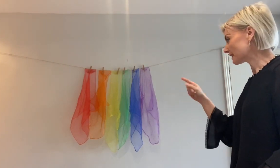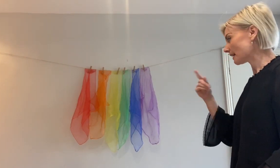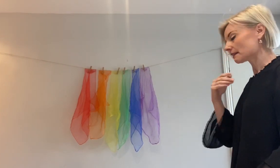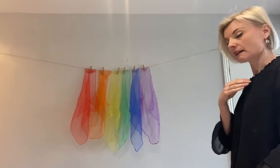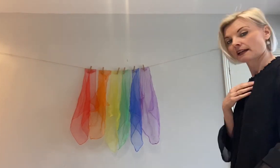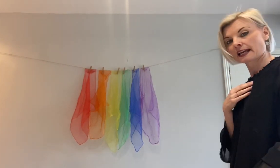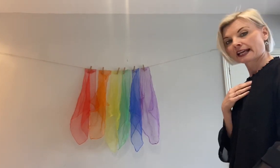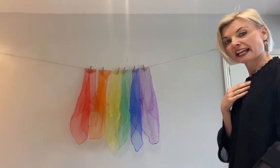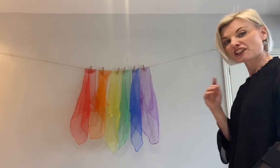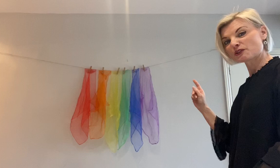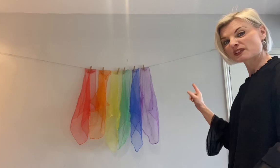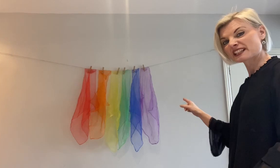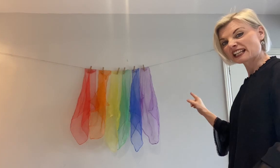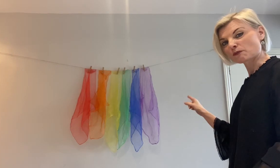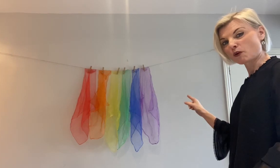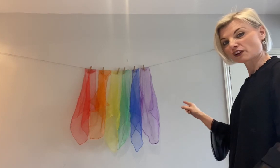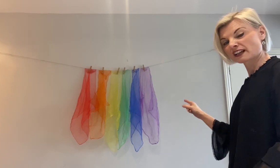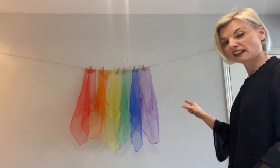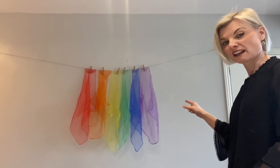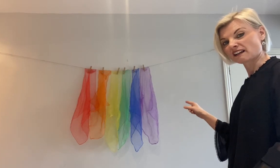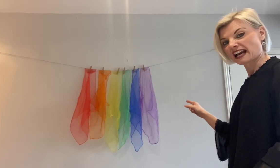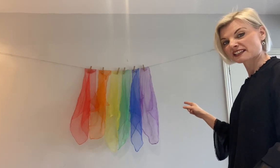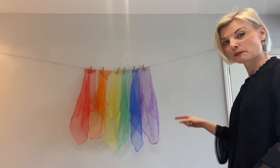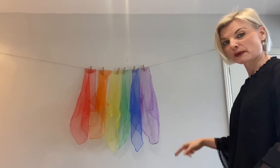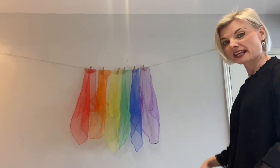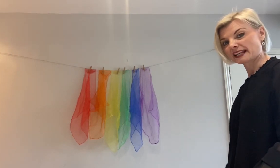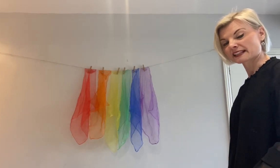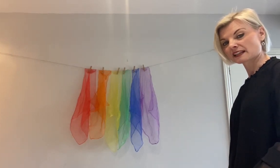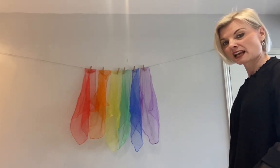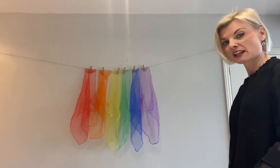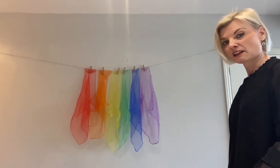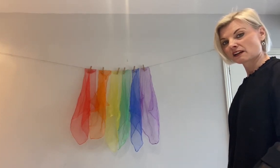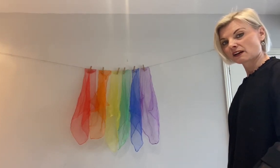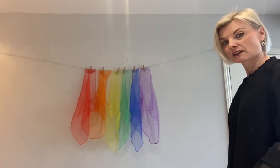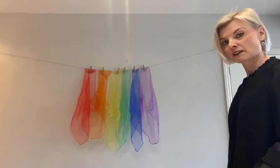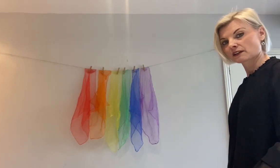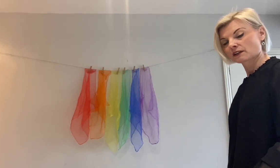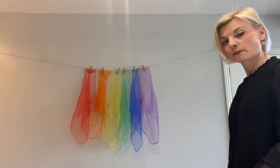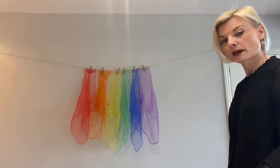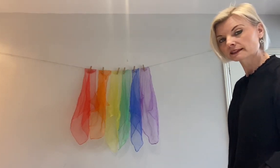together. Can you see what colour has appeared? Pardon?